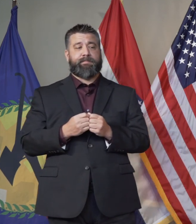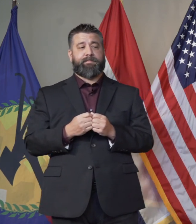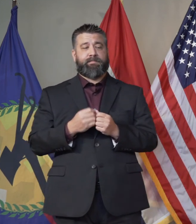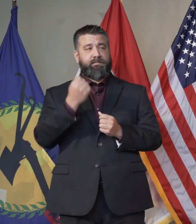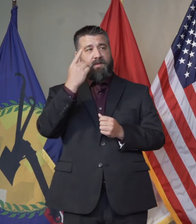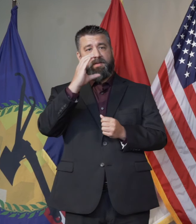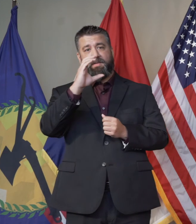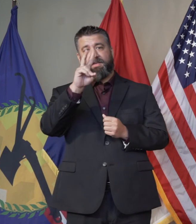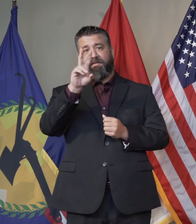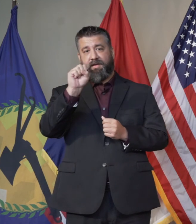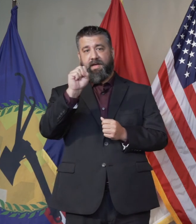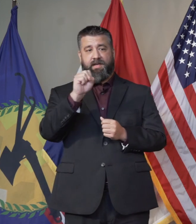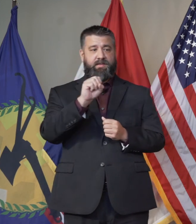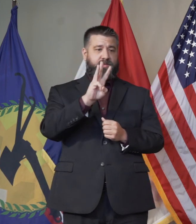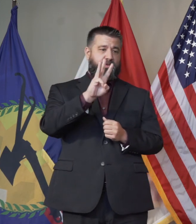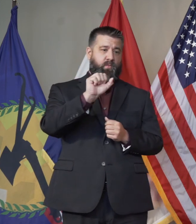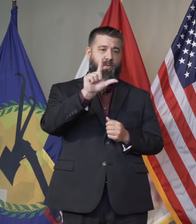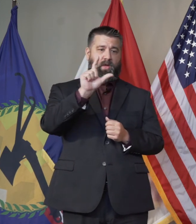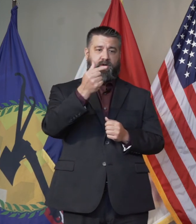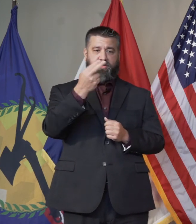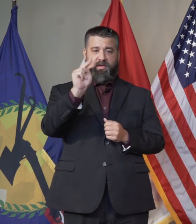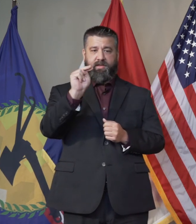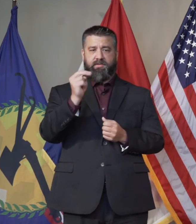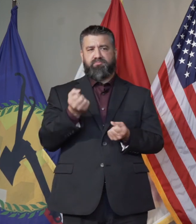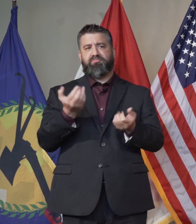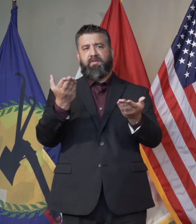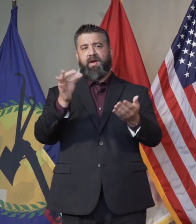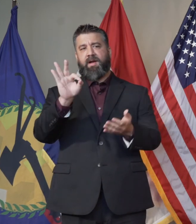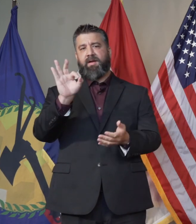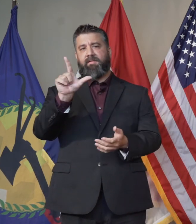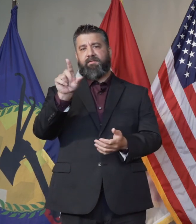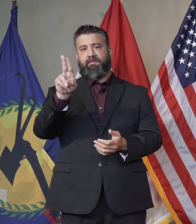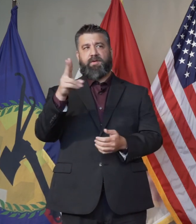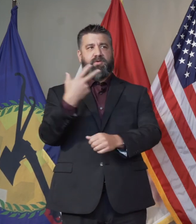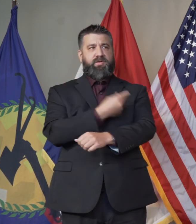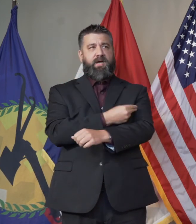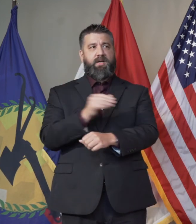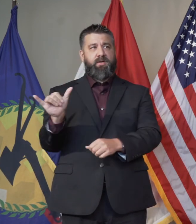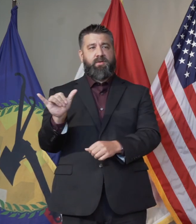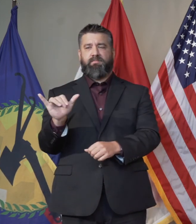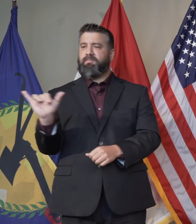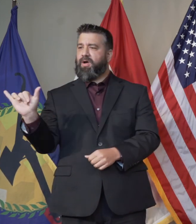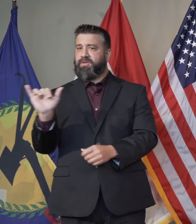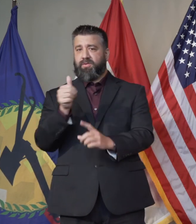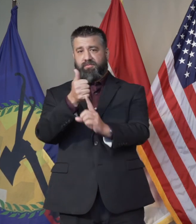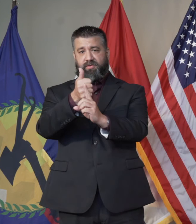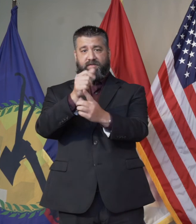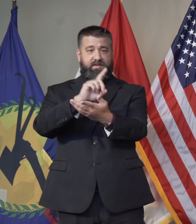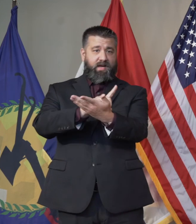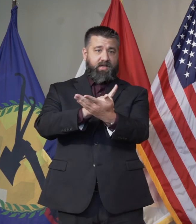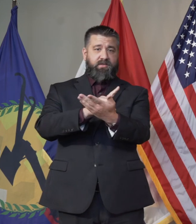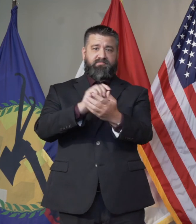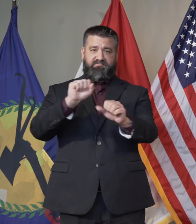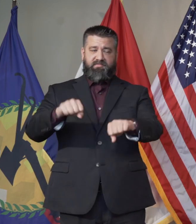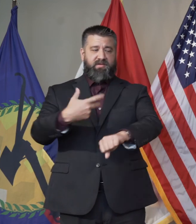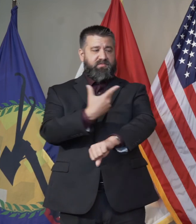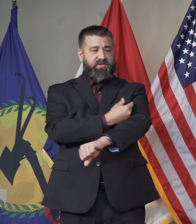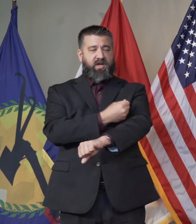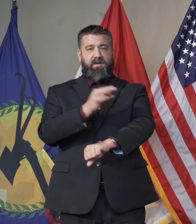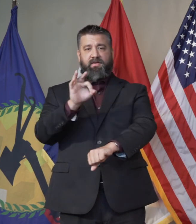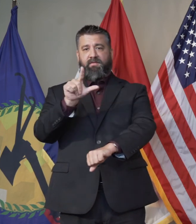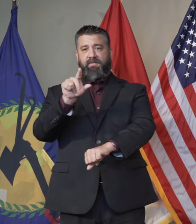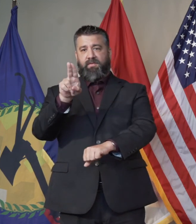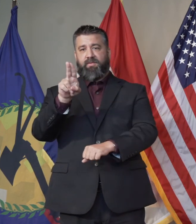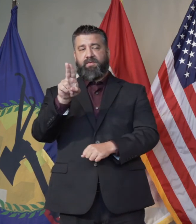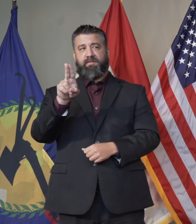and Walgreens all of our pharmacies are providing flu shots. Your doctor can still give you a flu shot. And if you can't get one from your employer, call them and ask them